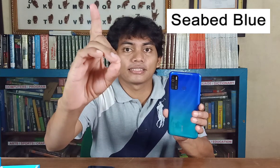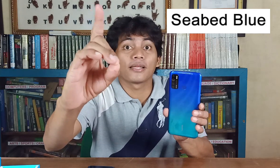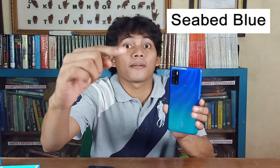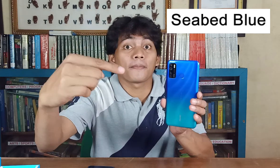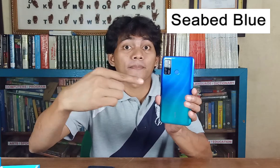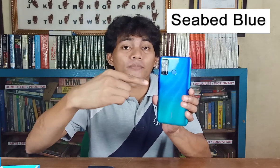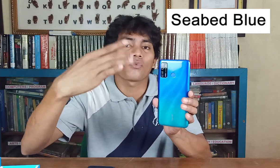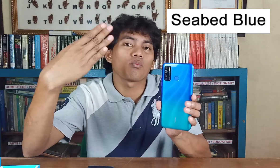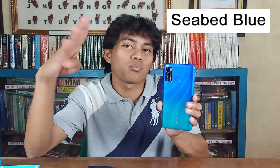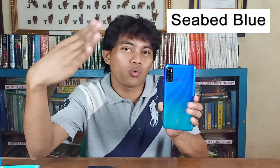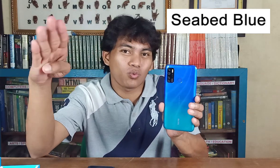blue.